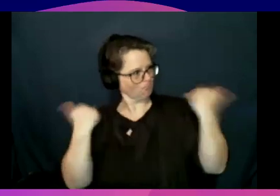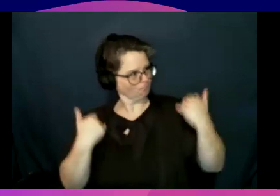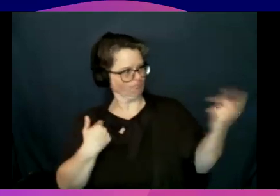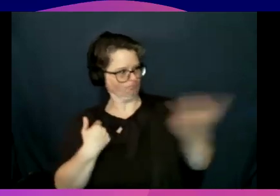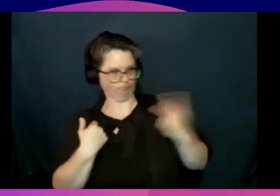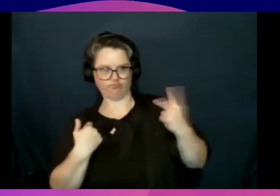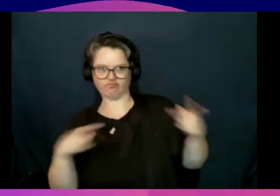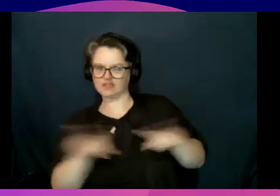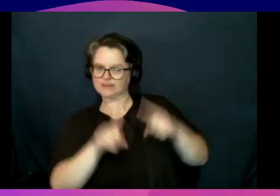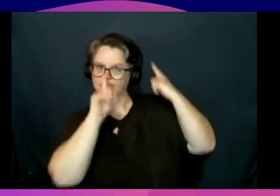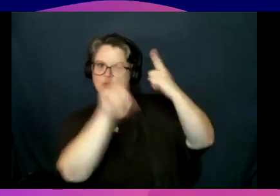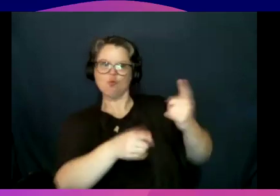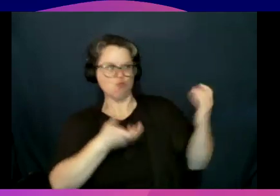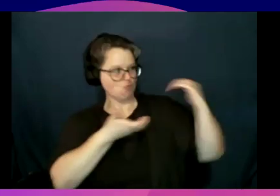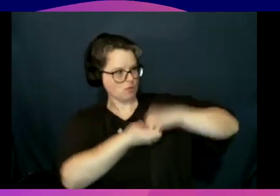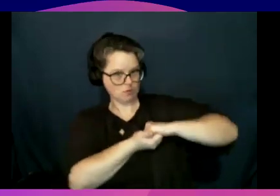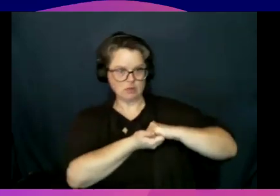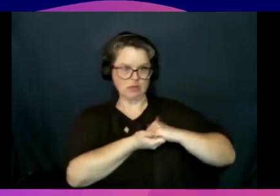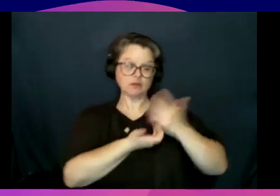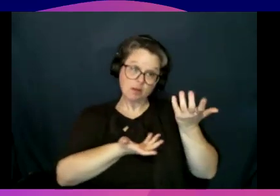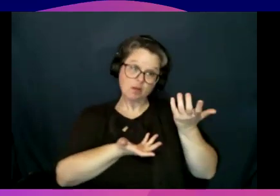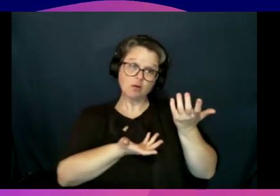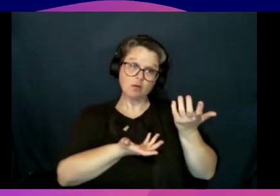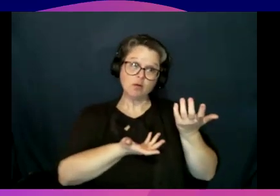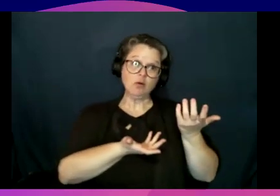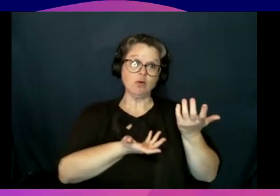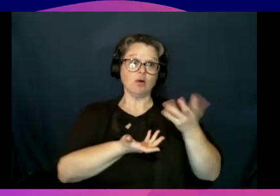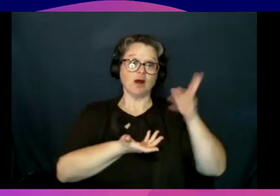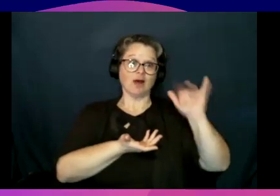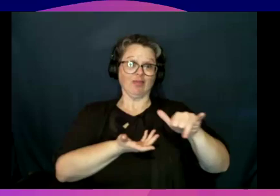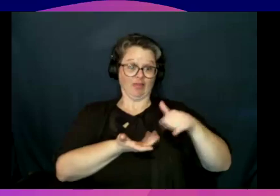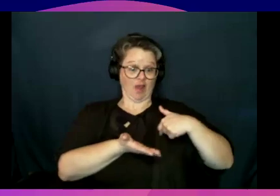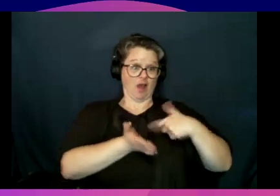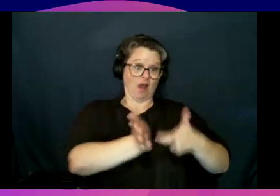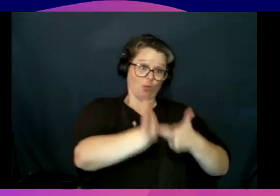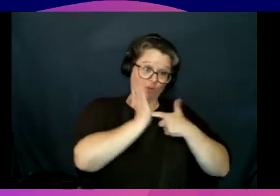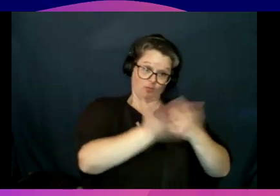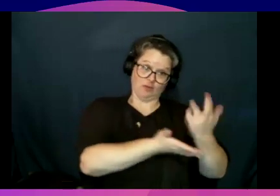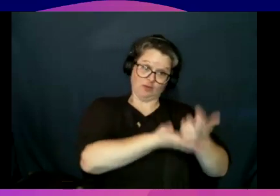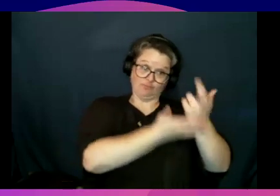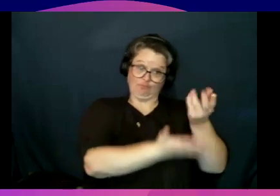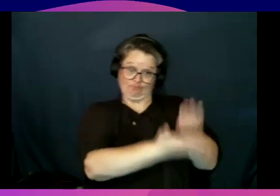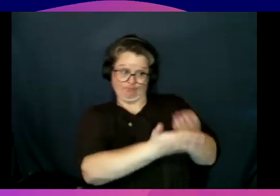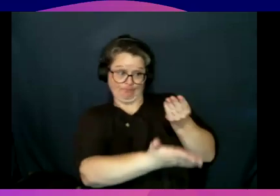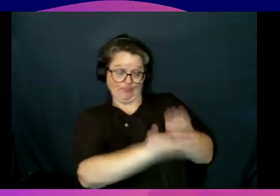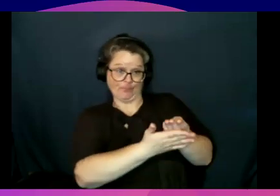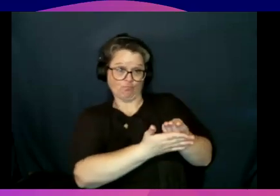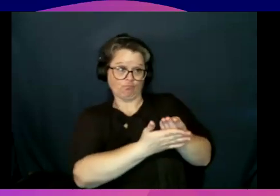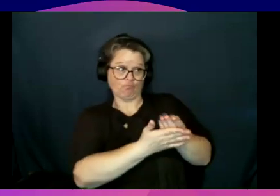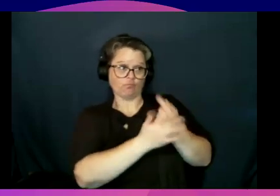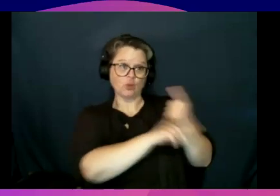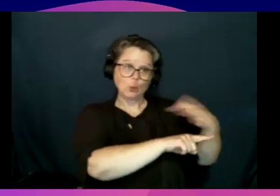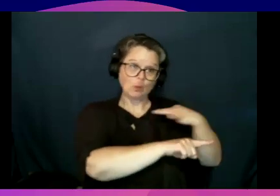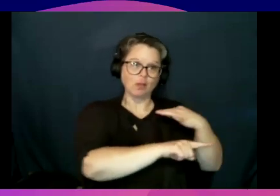be trying to access funding everywhere we can, but how do we think about it differently? So if you are